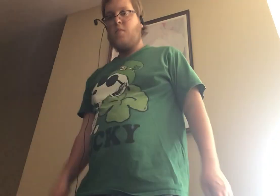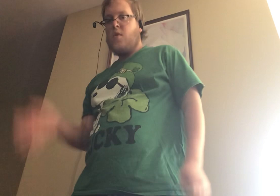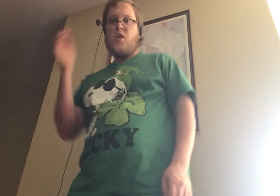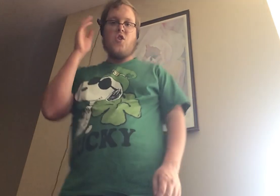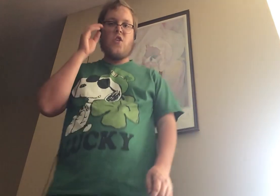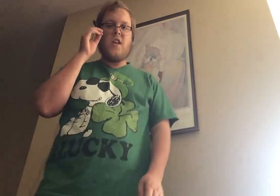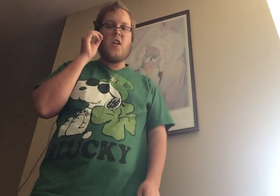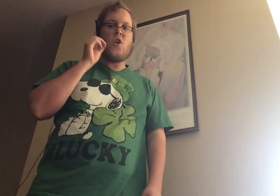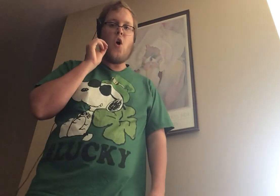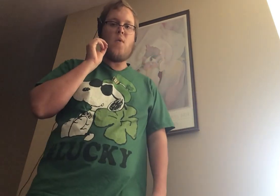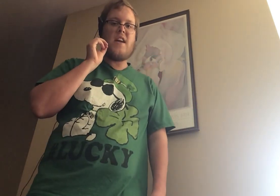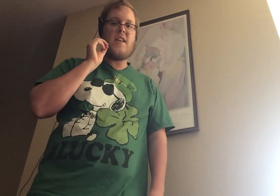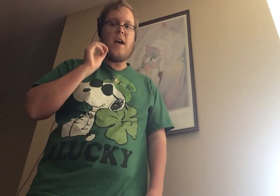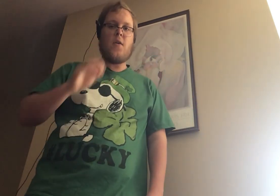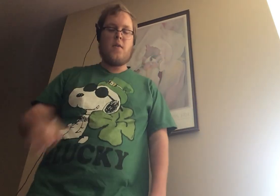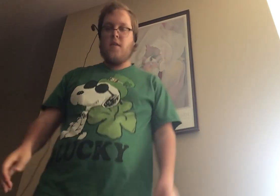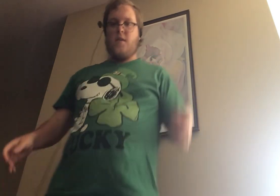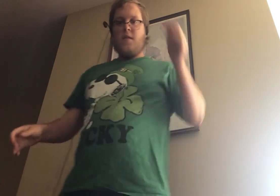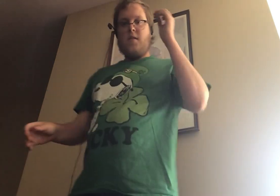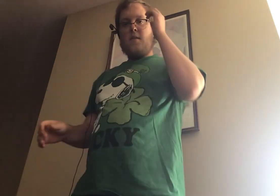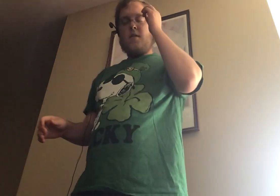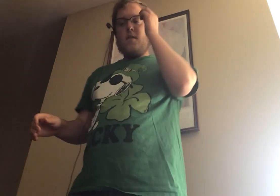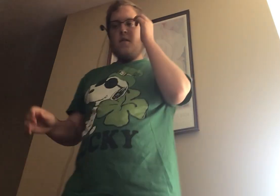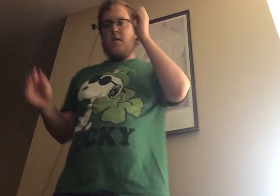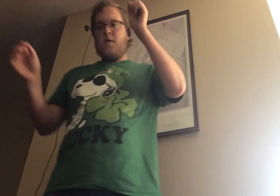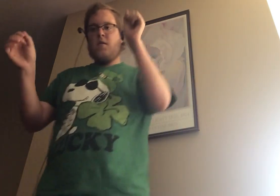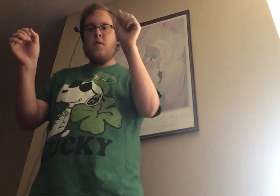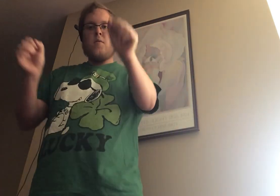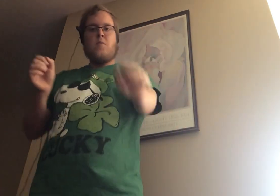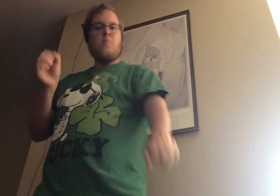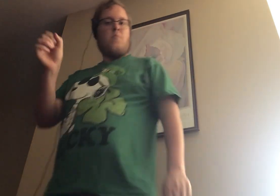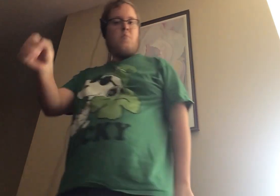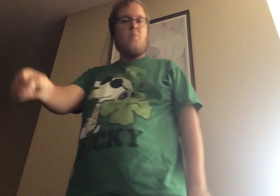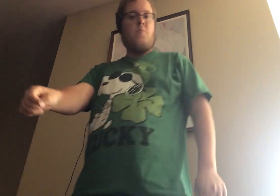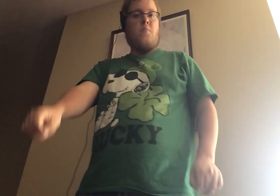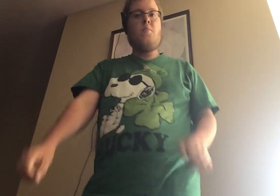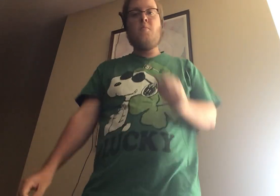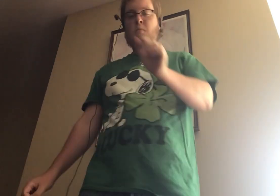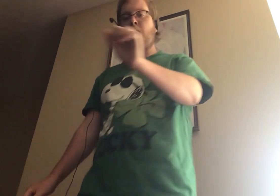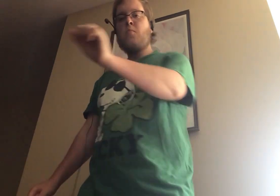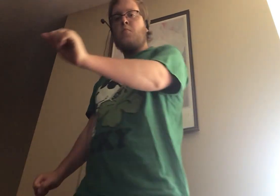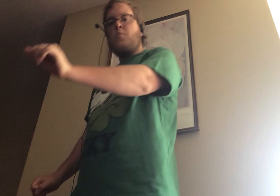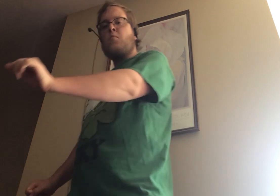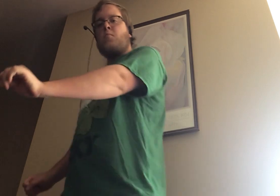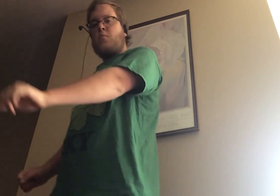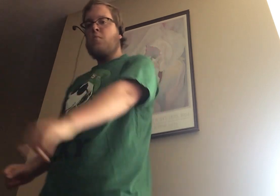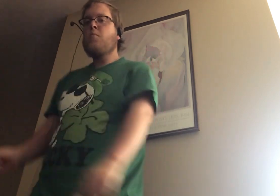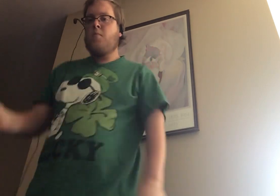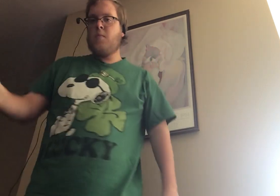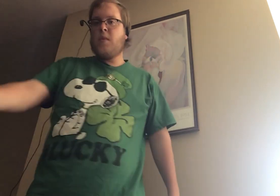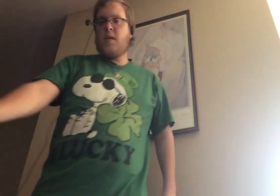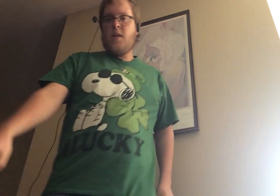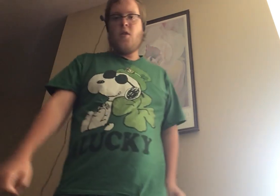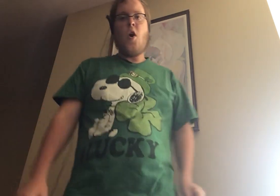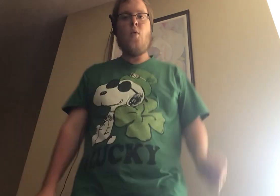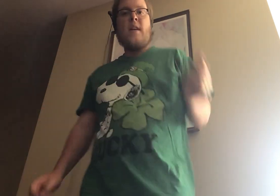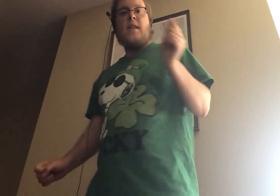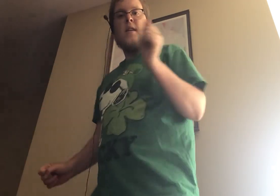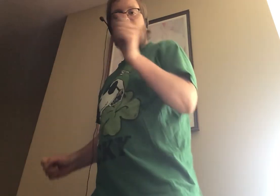Shit is going down Shit is going down